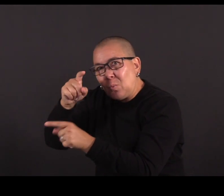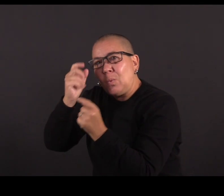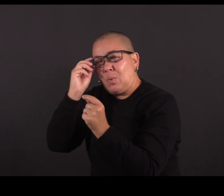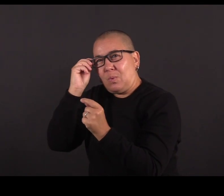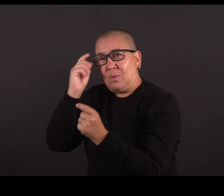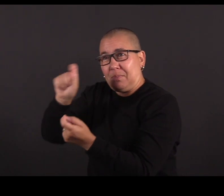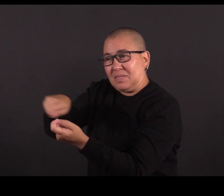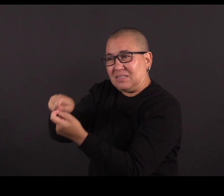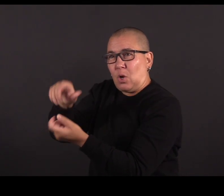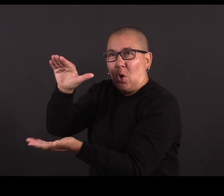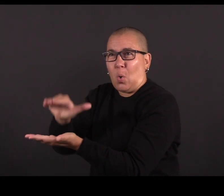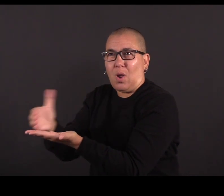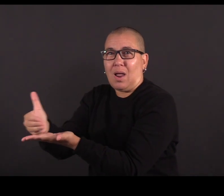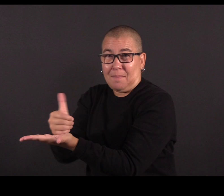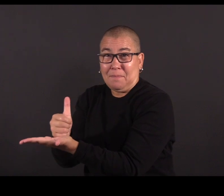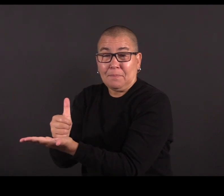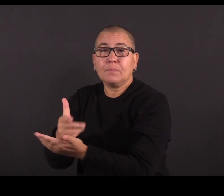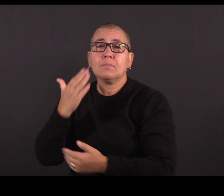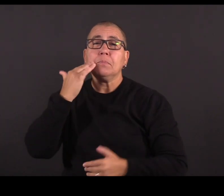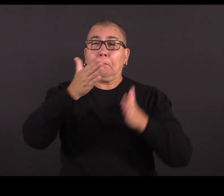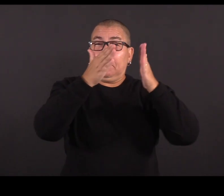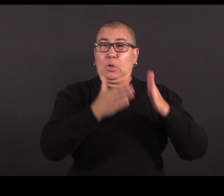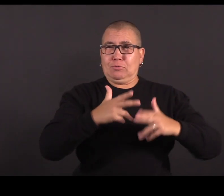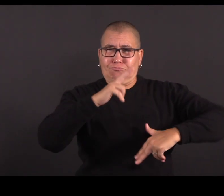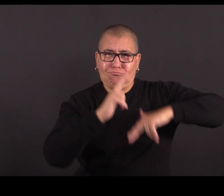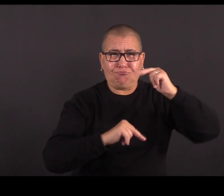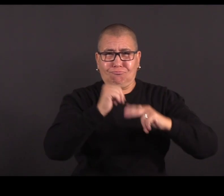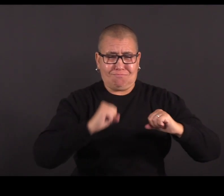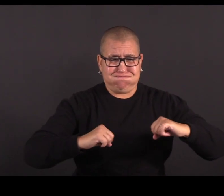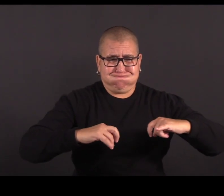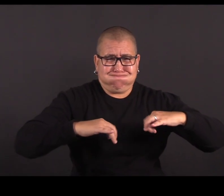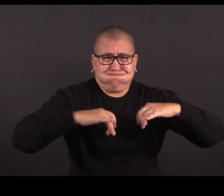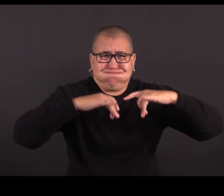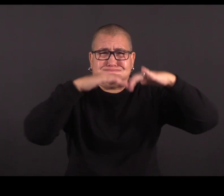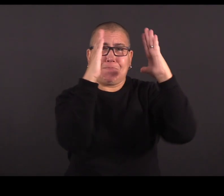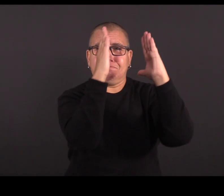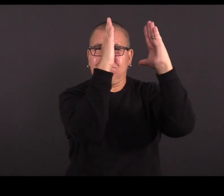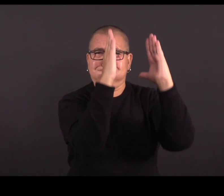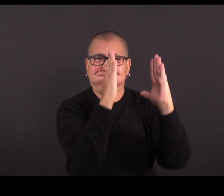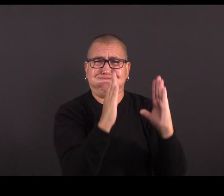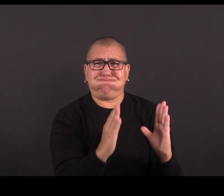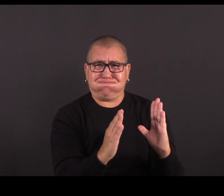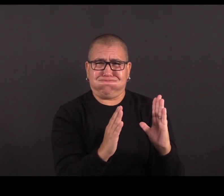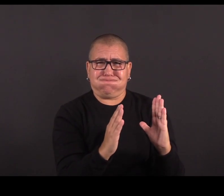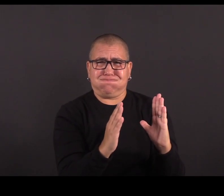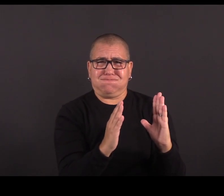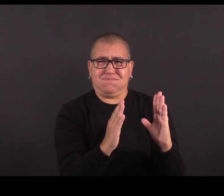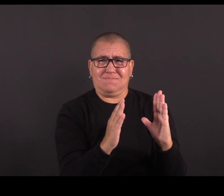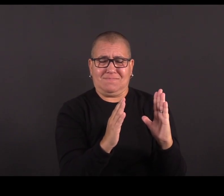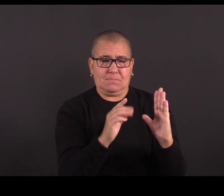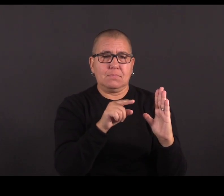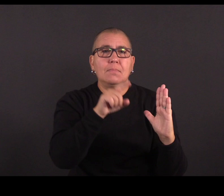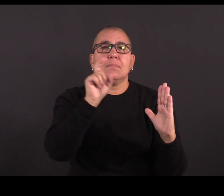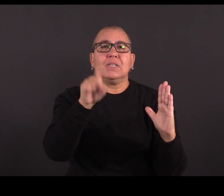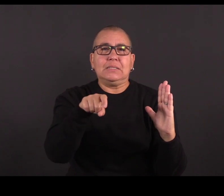to build a property with 100 units might be required to set aside 15 of them at a reduced rate.